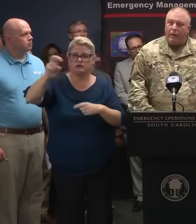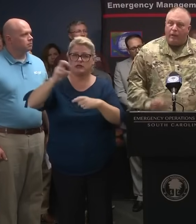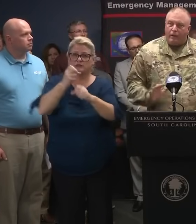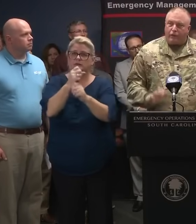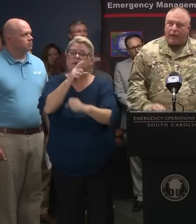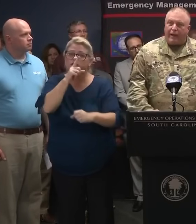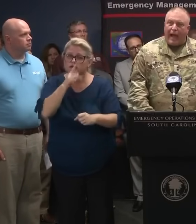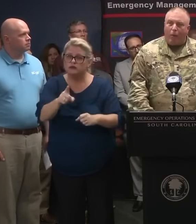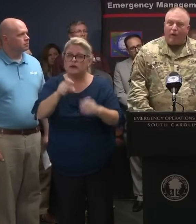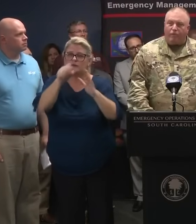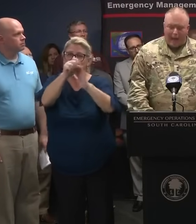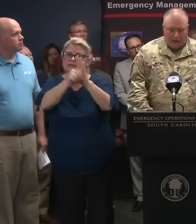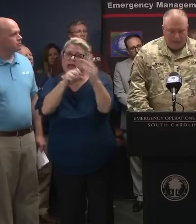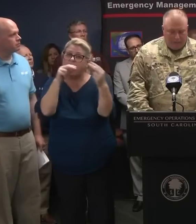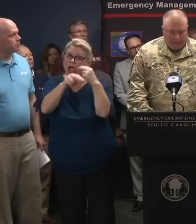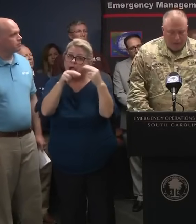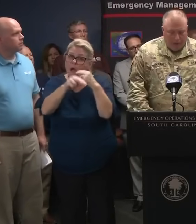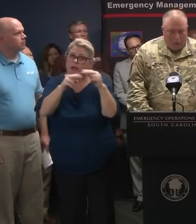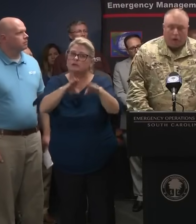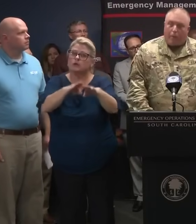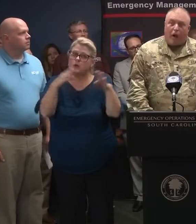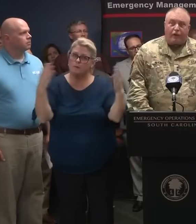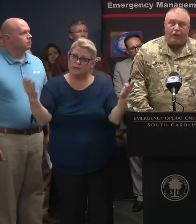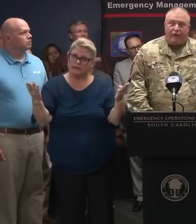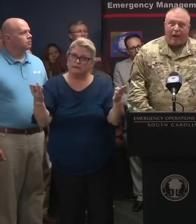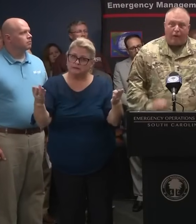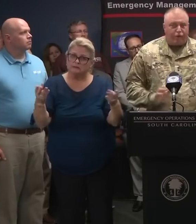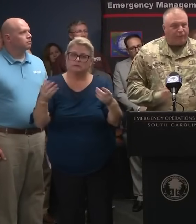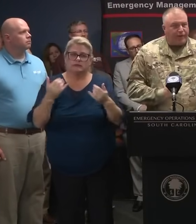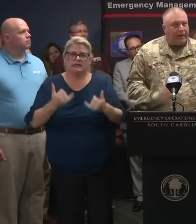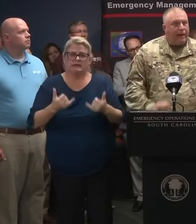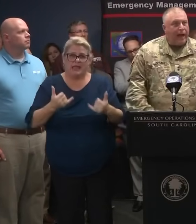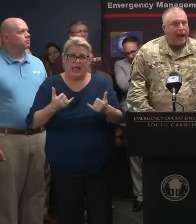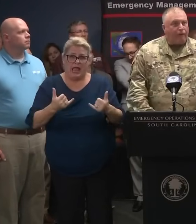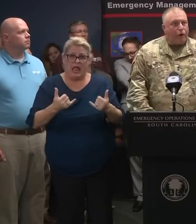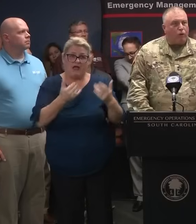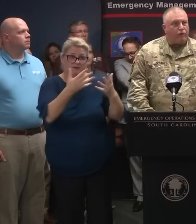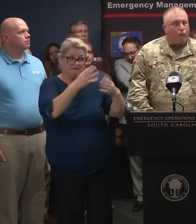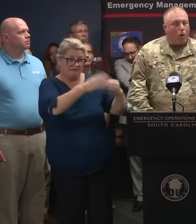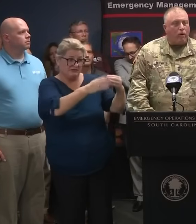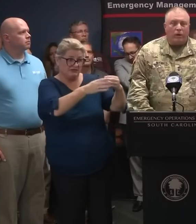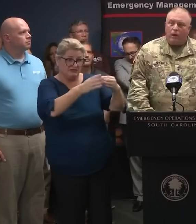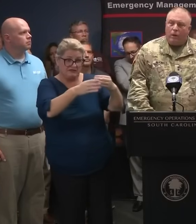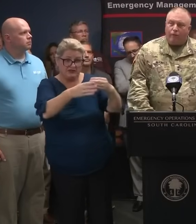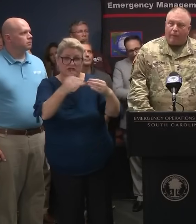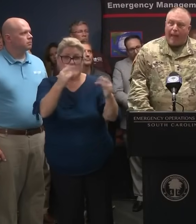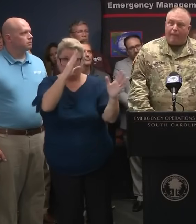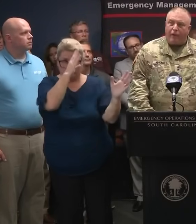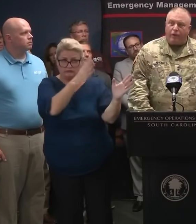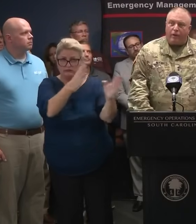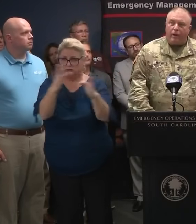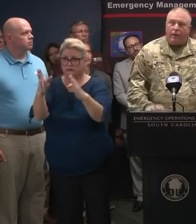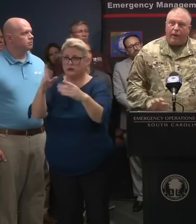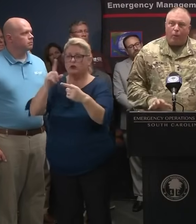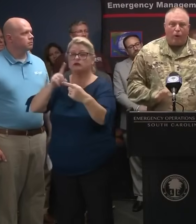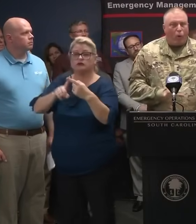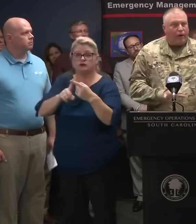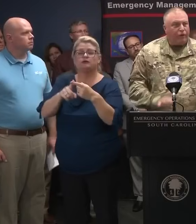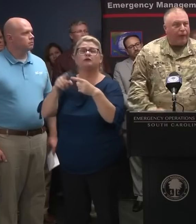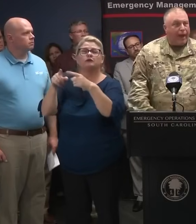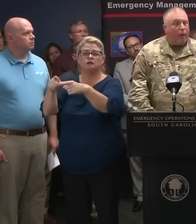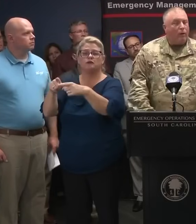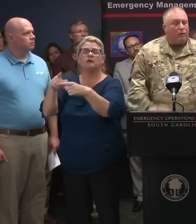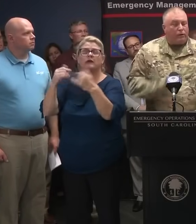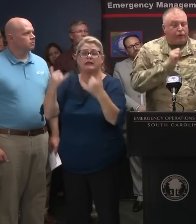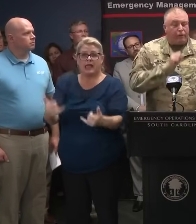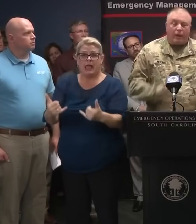get the state highways back up. We're in the process now of shifting our focus of work from that mission, and we're going